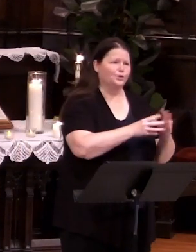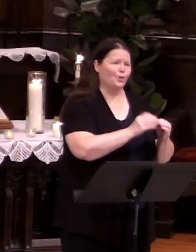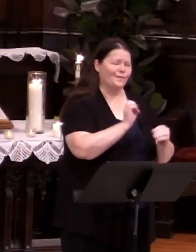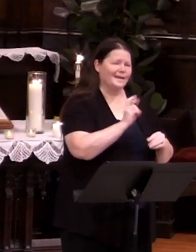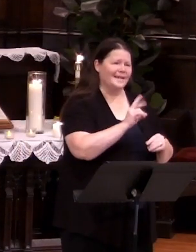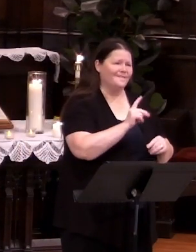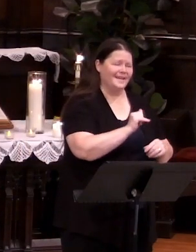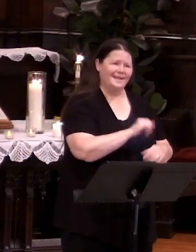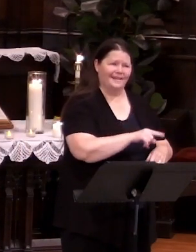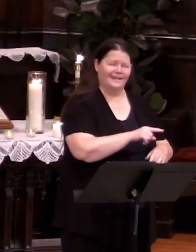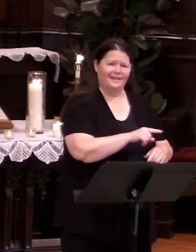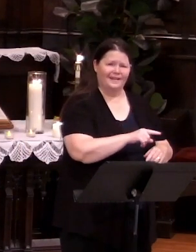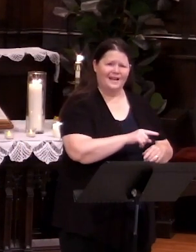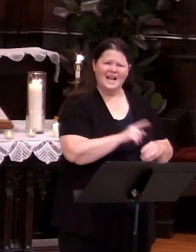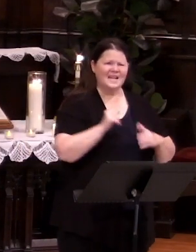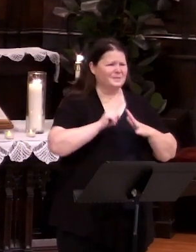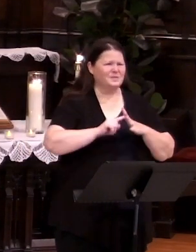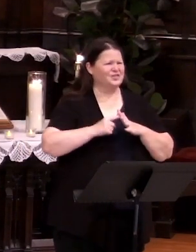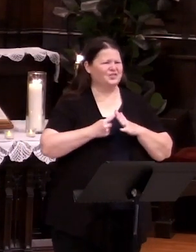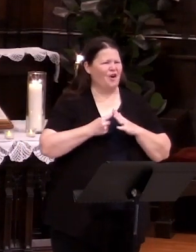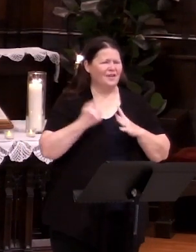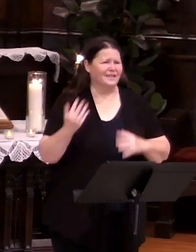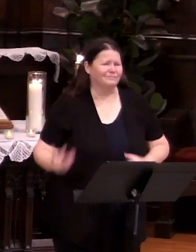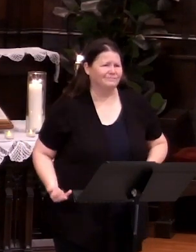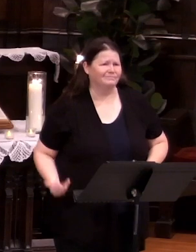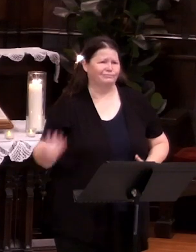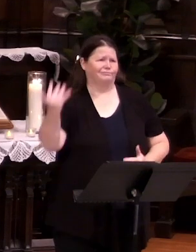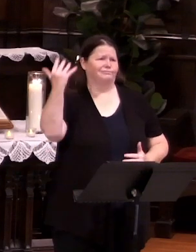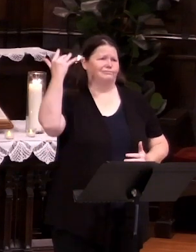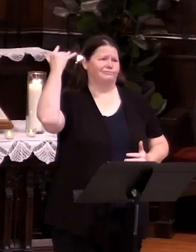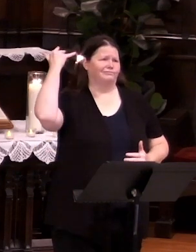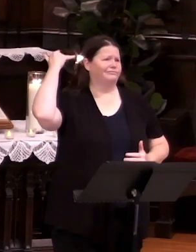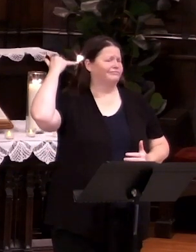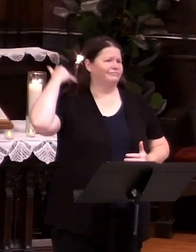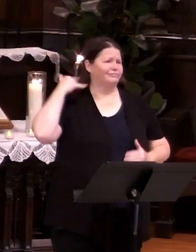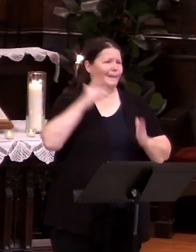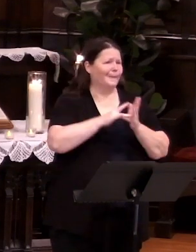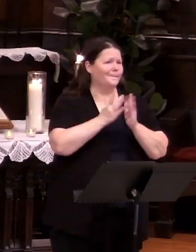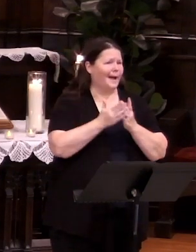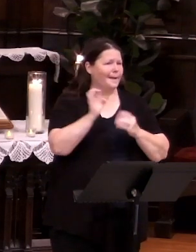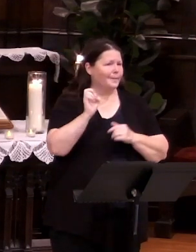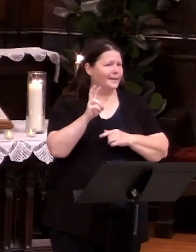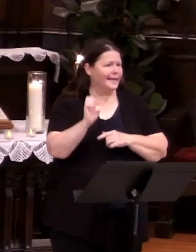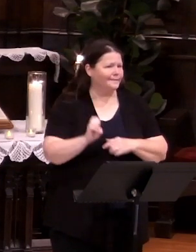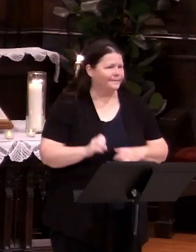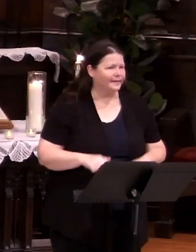since the beginning of our origin stories with Eve in the garden.